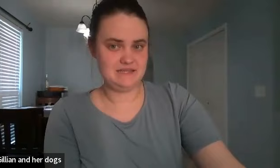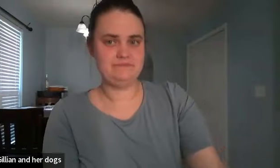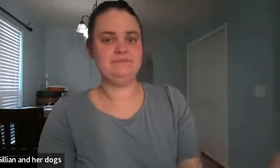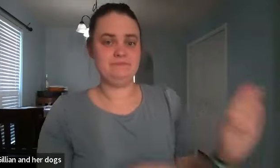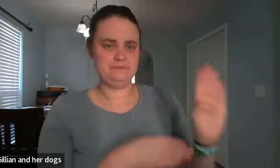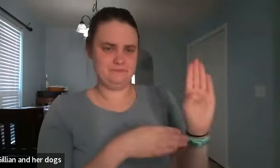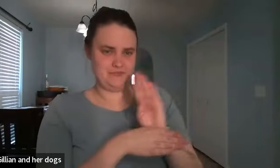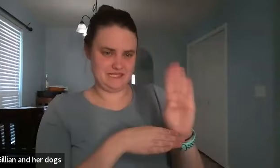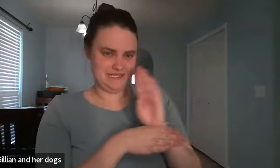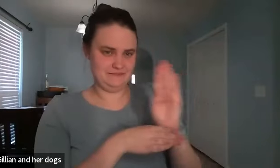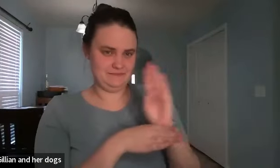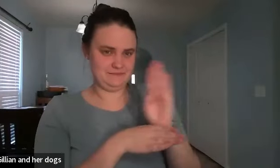Busy. Busy.